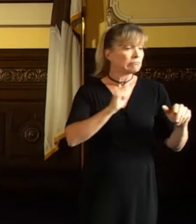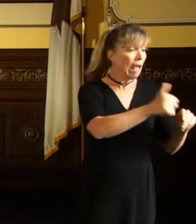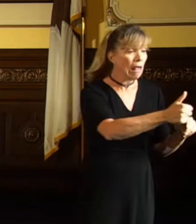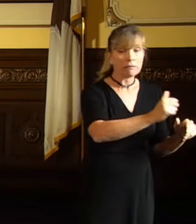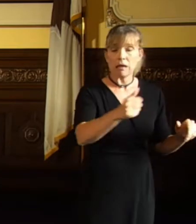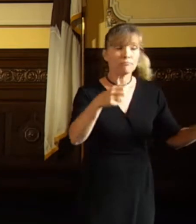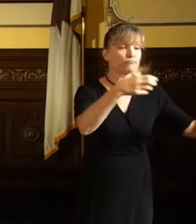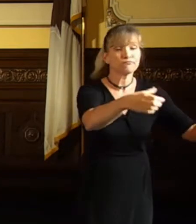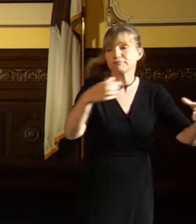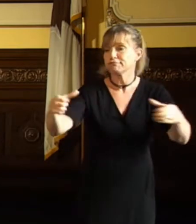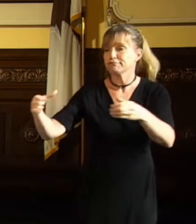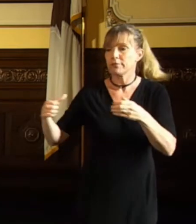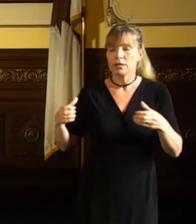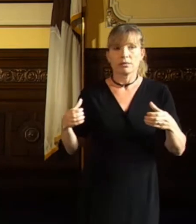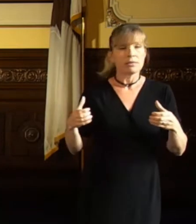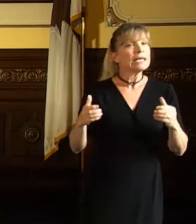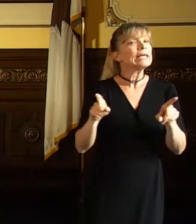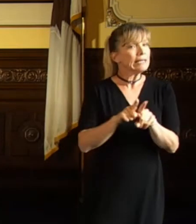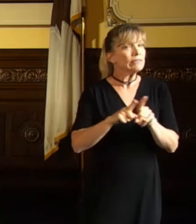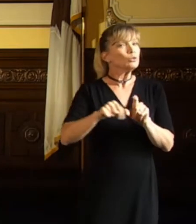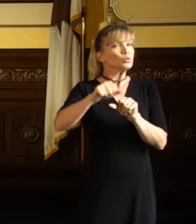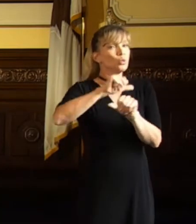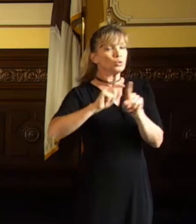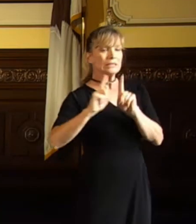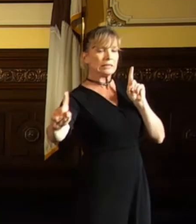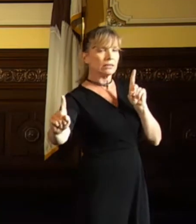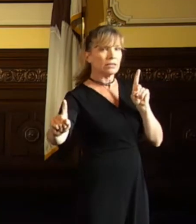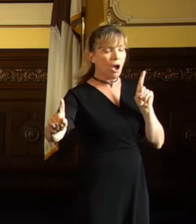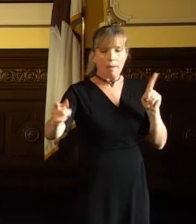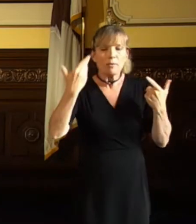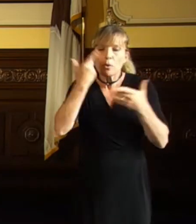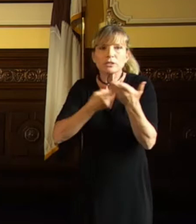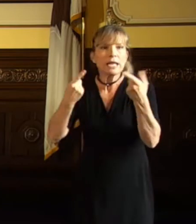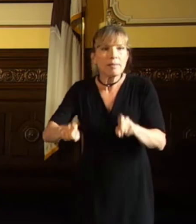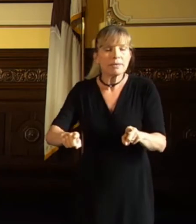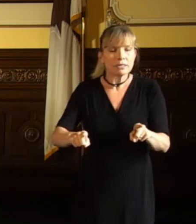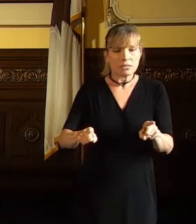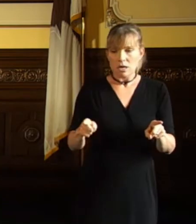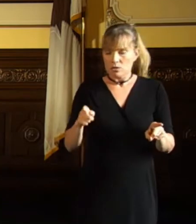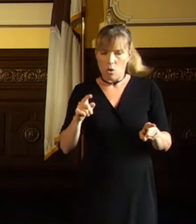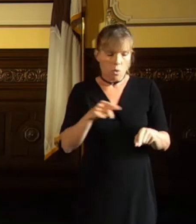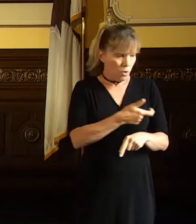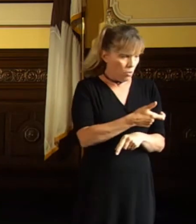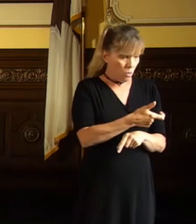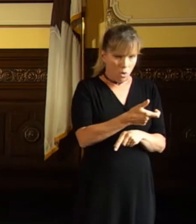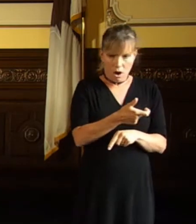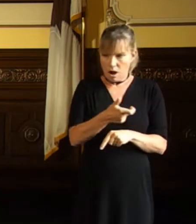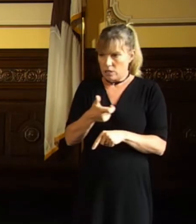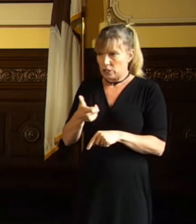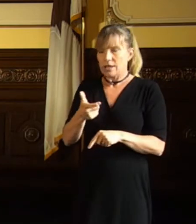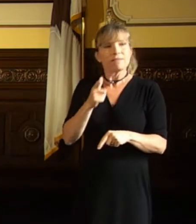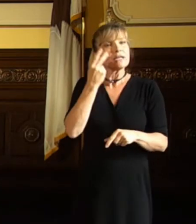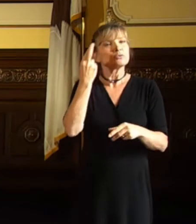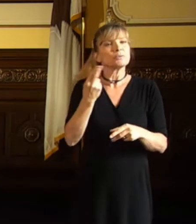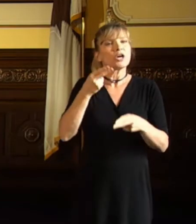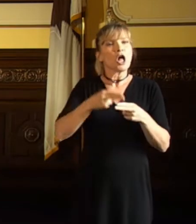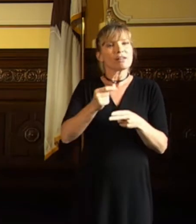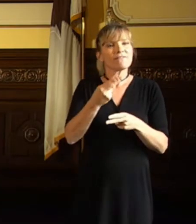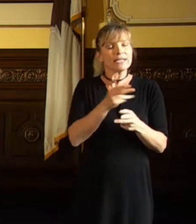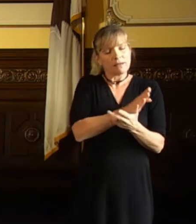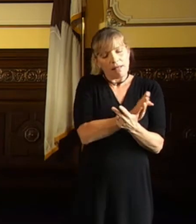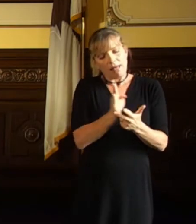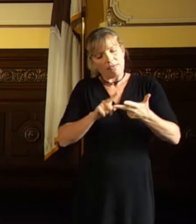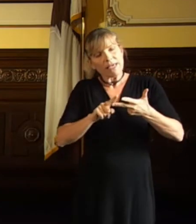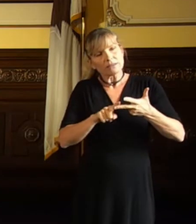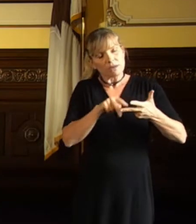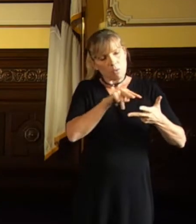10, even with social distancing. We don't really know, right? And what you're doing is watching, and that's why you have a phase, right? We're